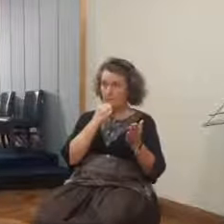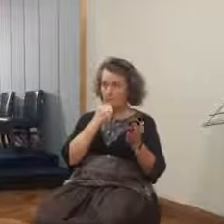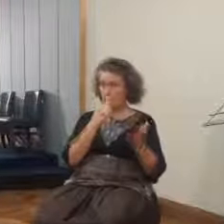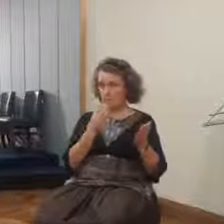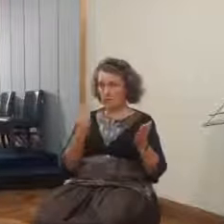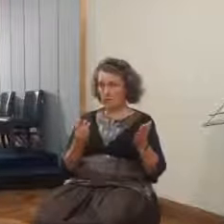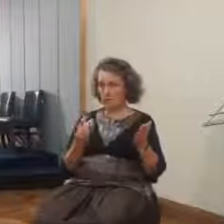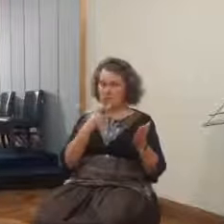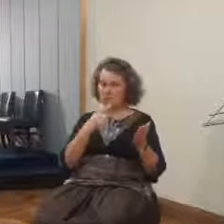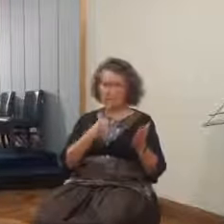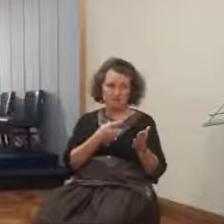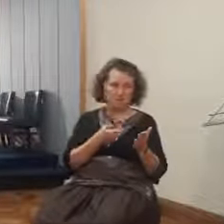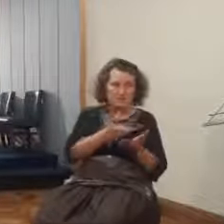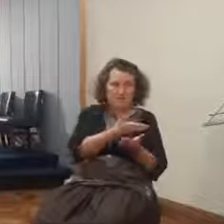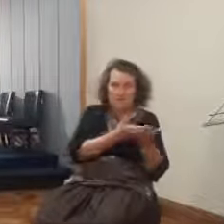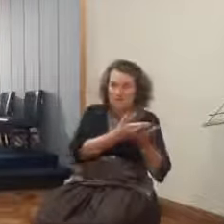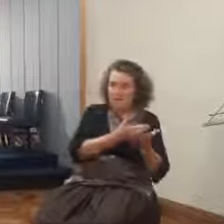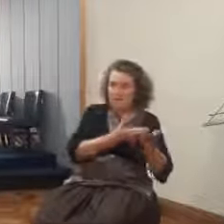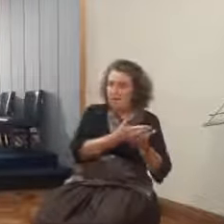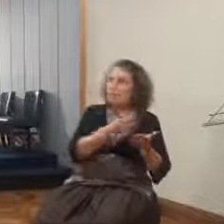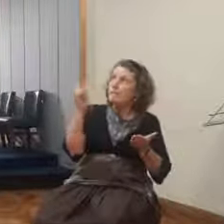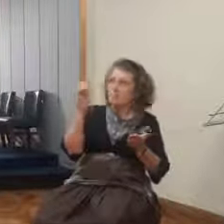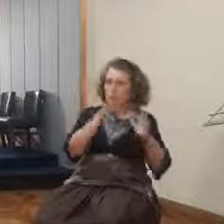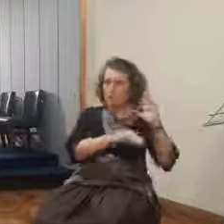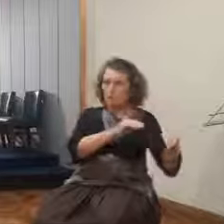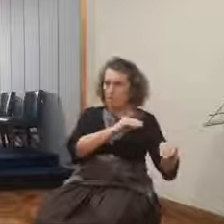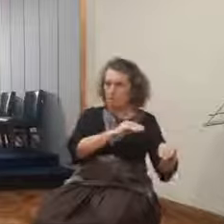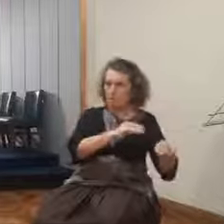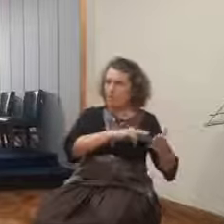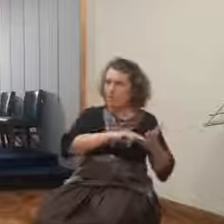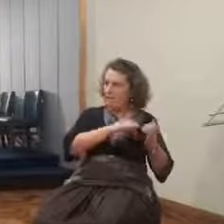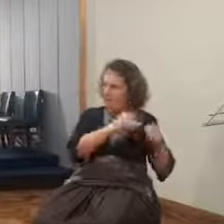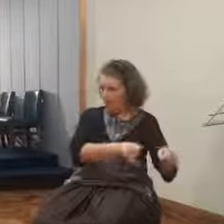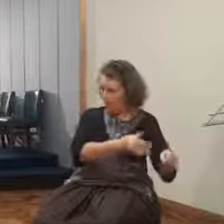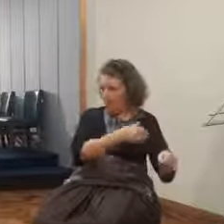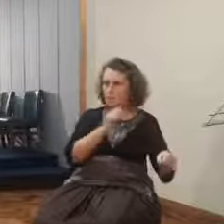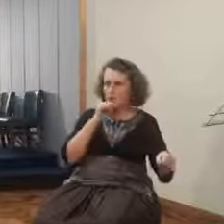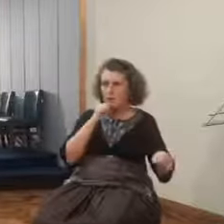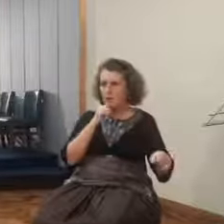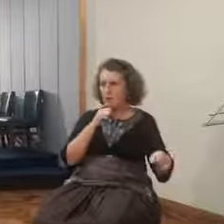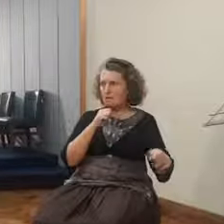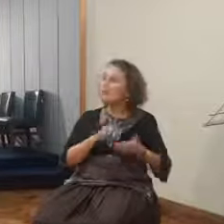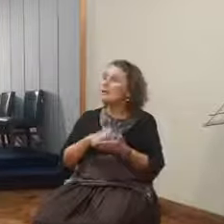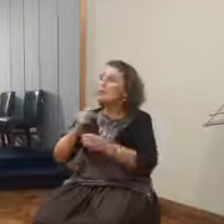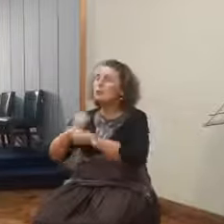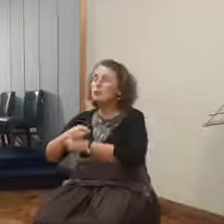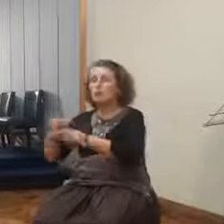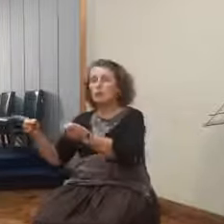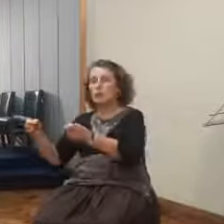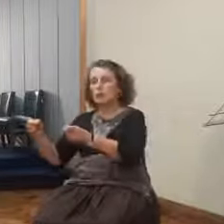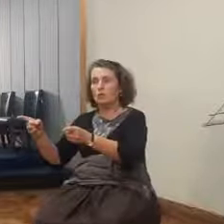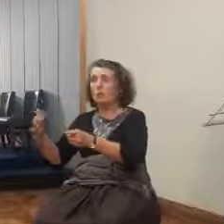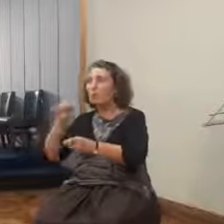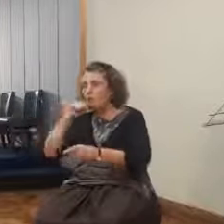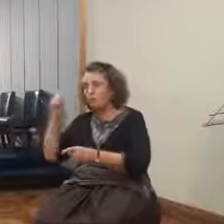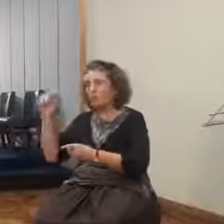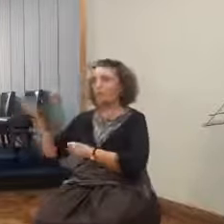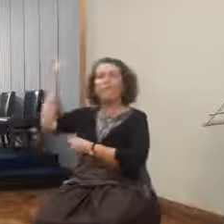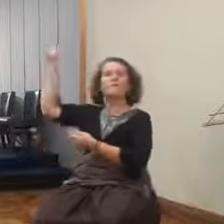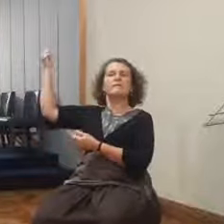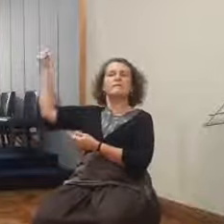the people to none effect. And the gospel of the Lord Jesus Christ will triumph against all